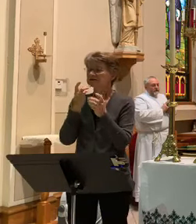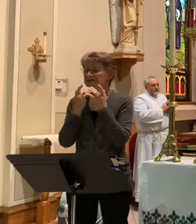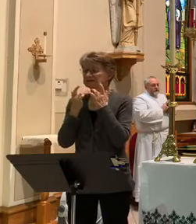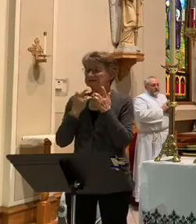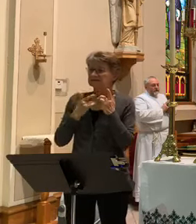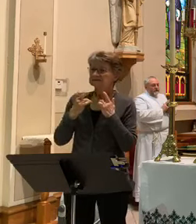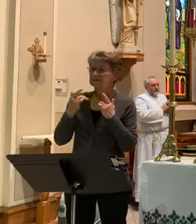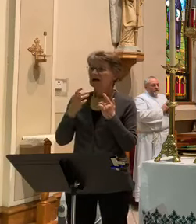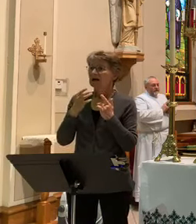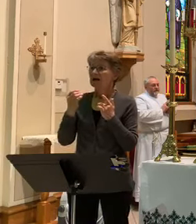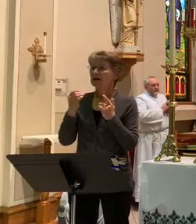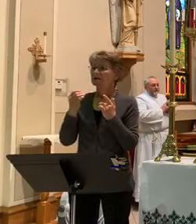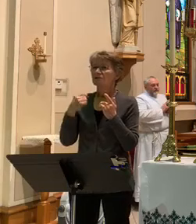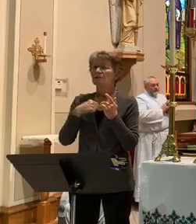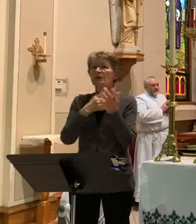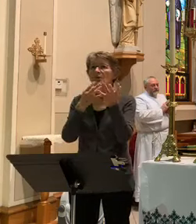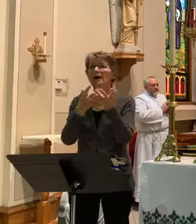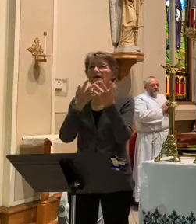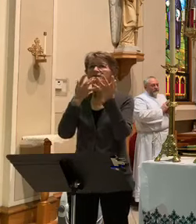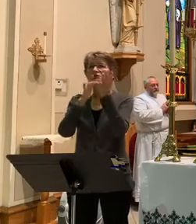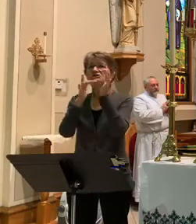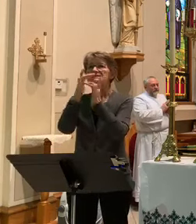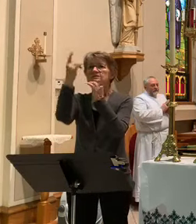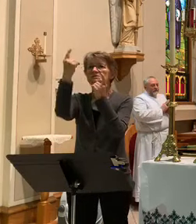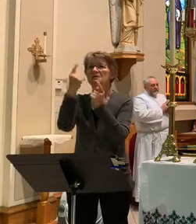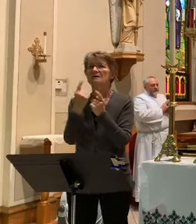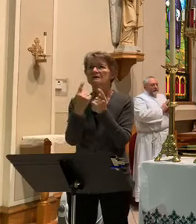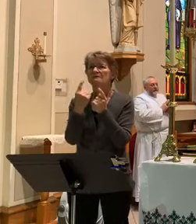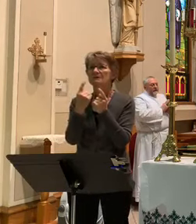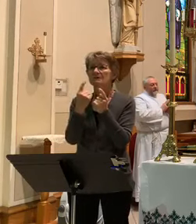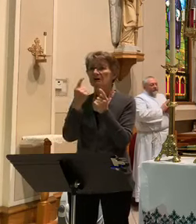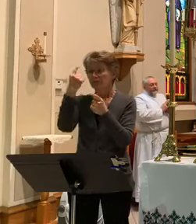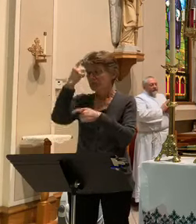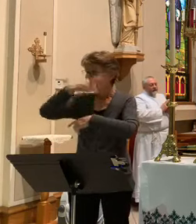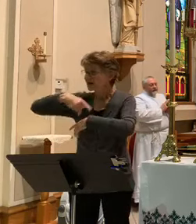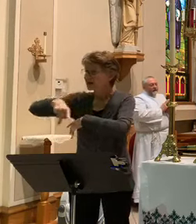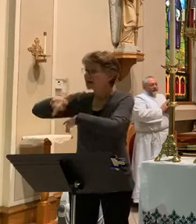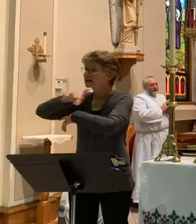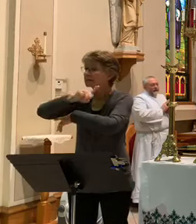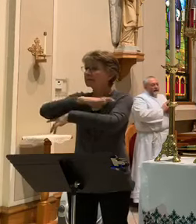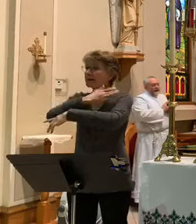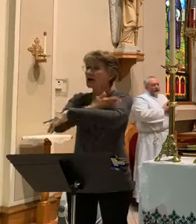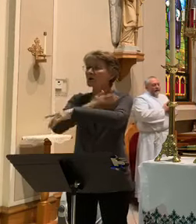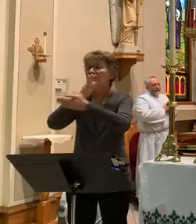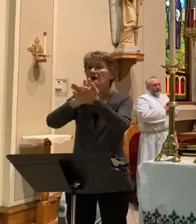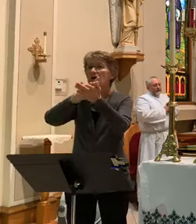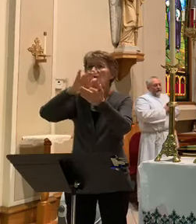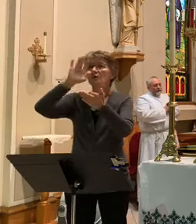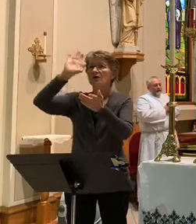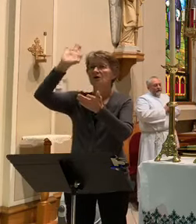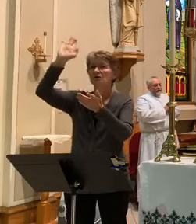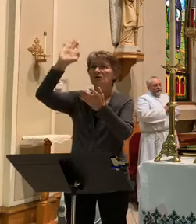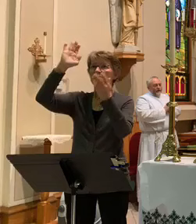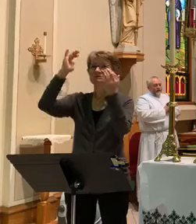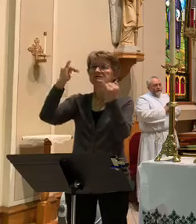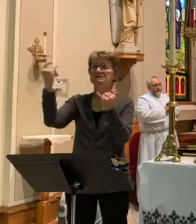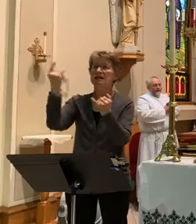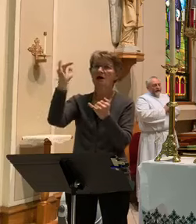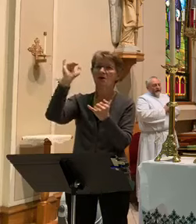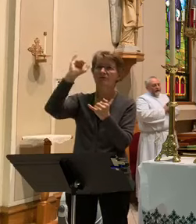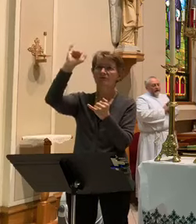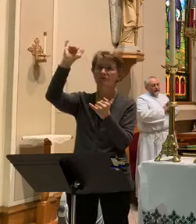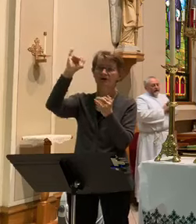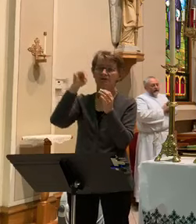await the blessed hope and the coming of our Savior, Jesus Christ. For the kingdom and the power and the glory are